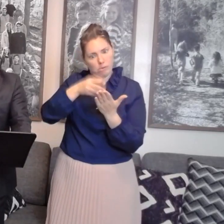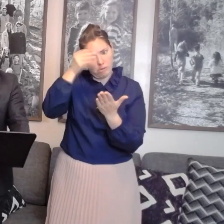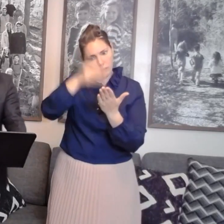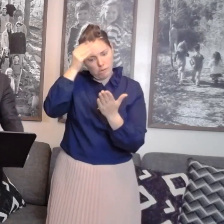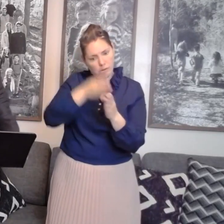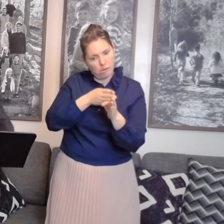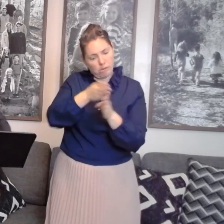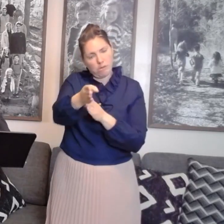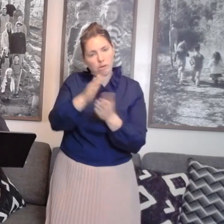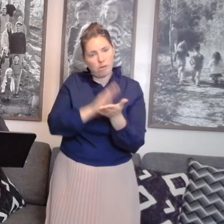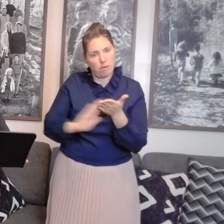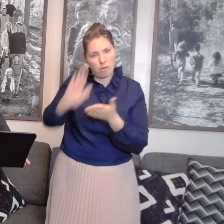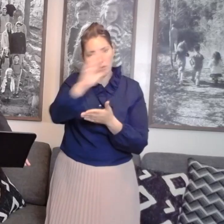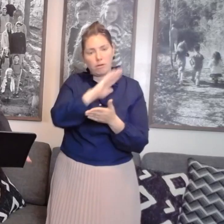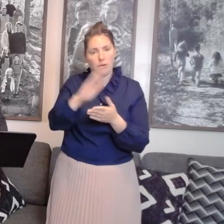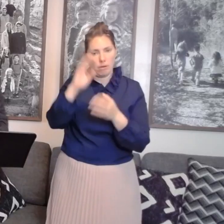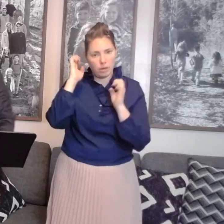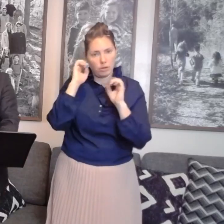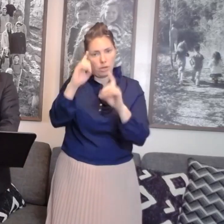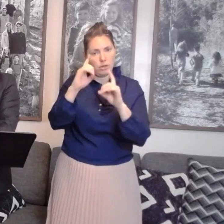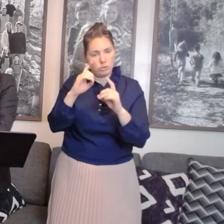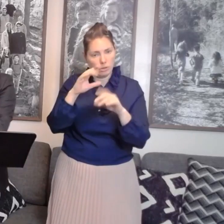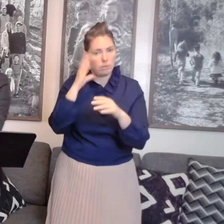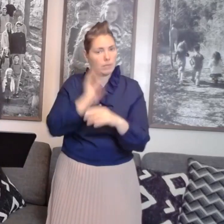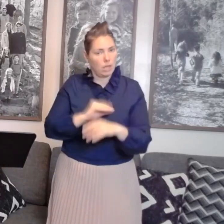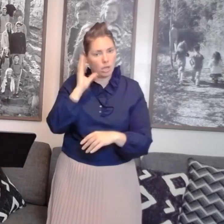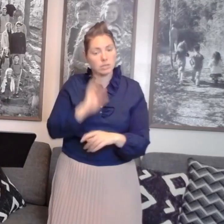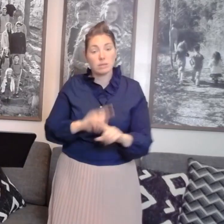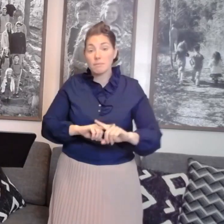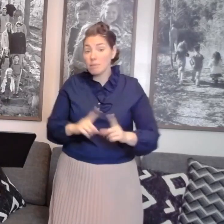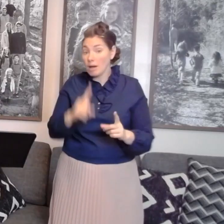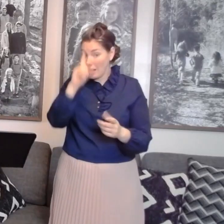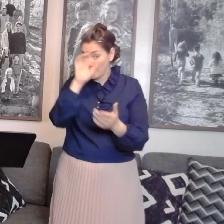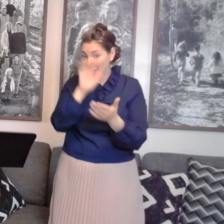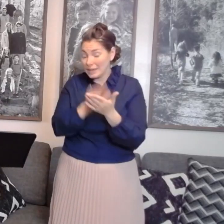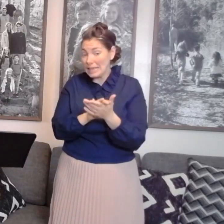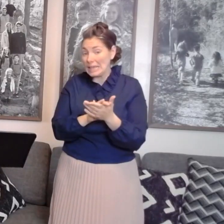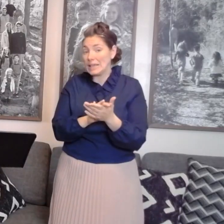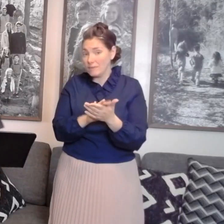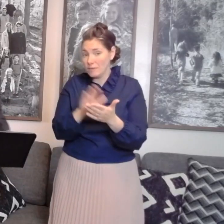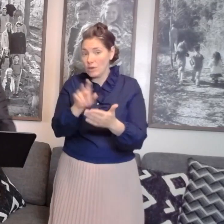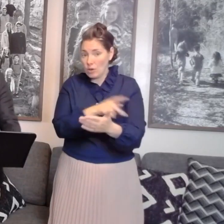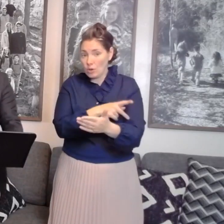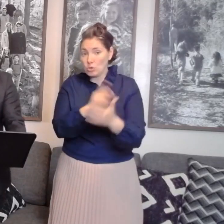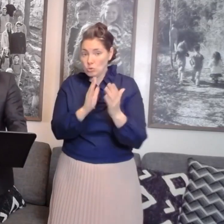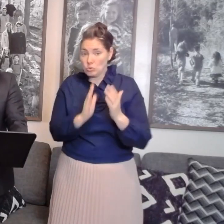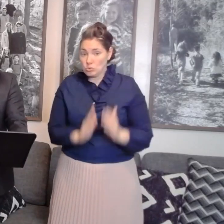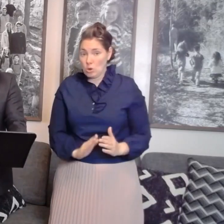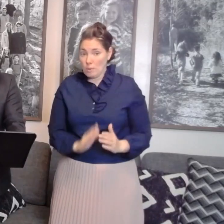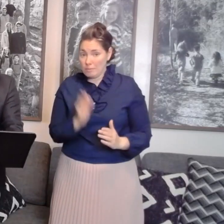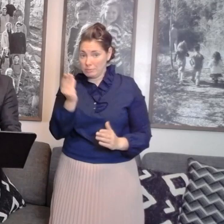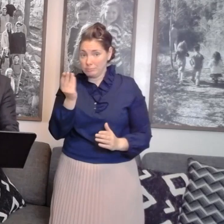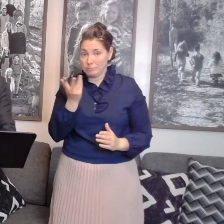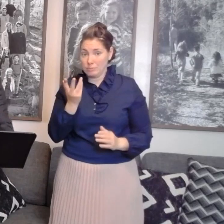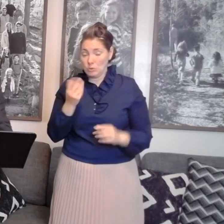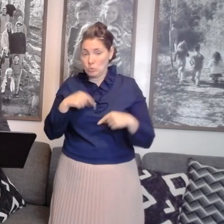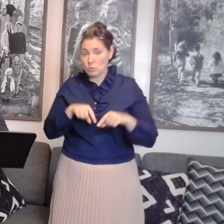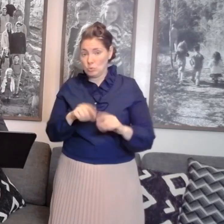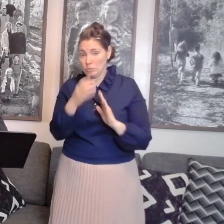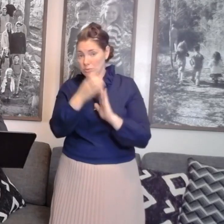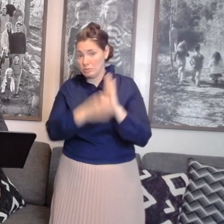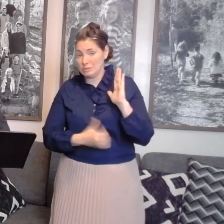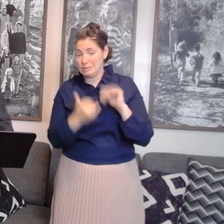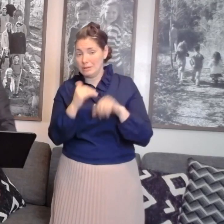work experience. But I believe the psalmist let us know in our text tonight when he said